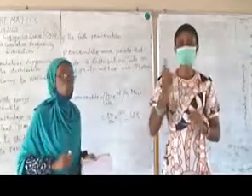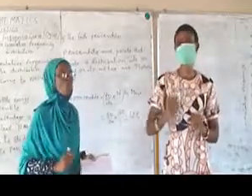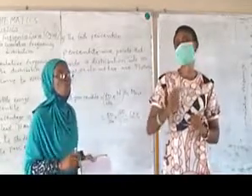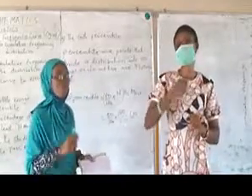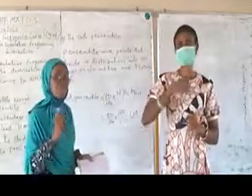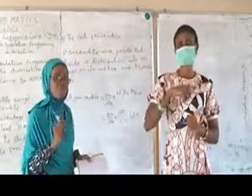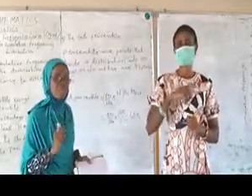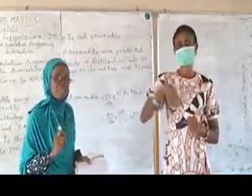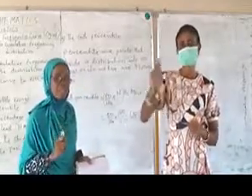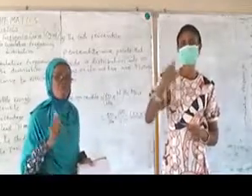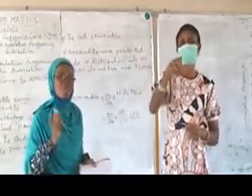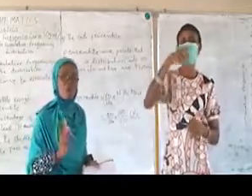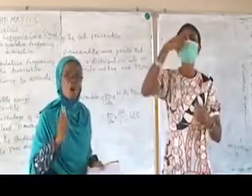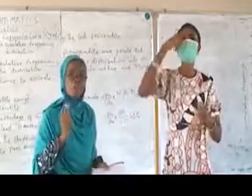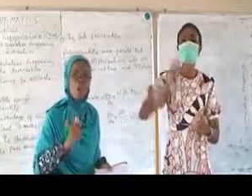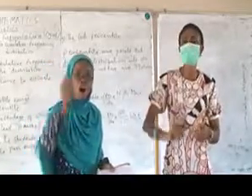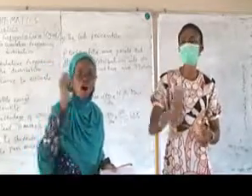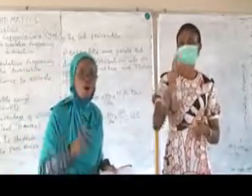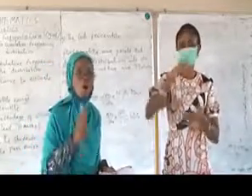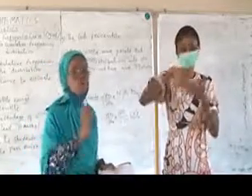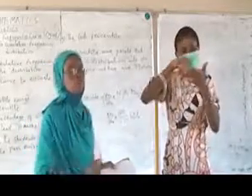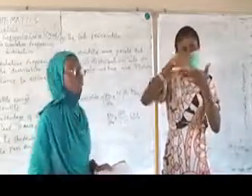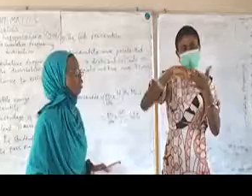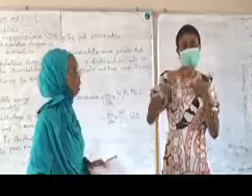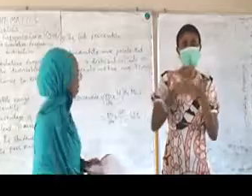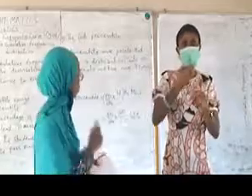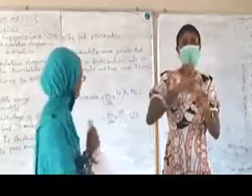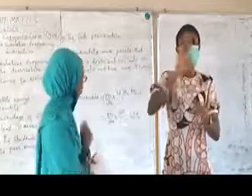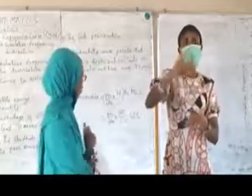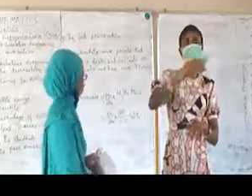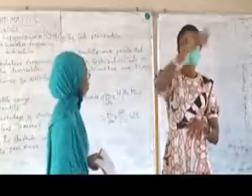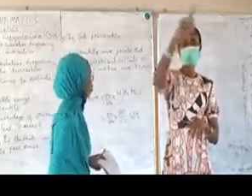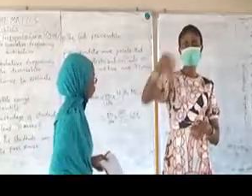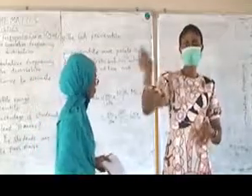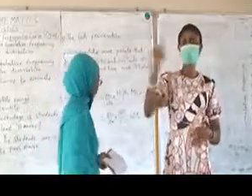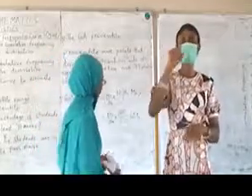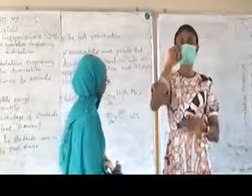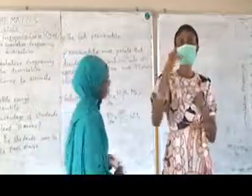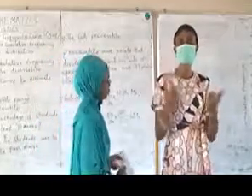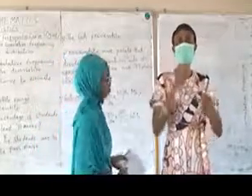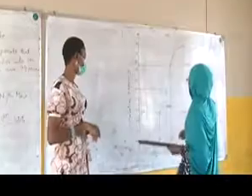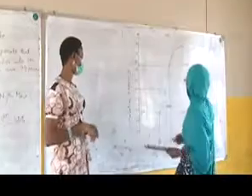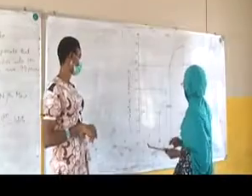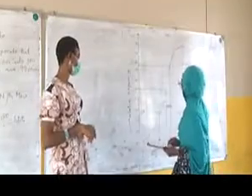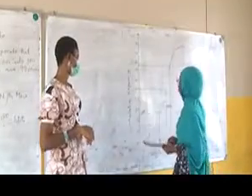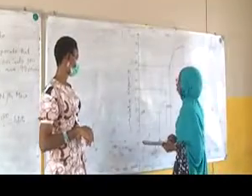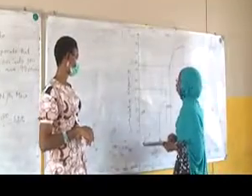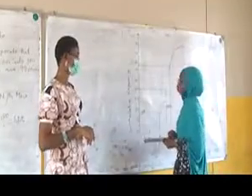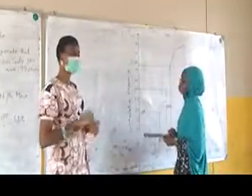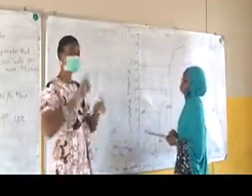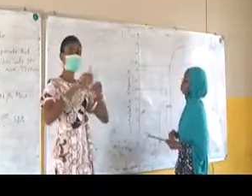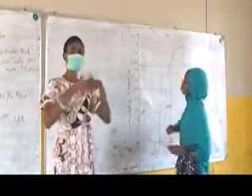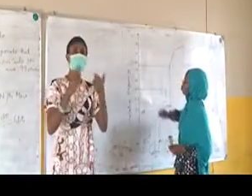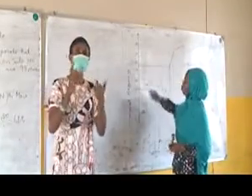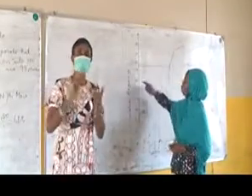mark, you must read it from your curve. Then we'll now go to the curve. Go to your